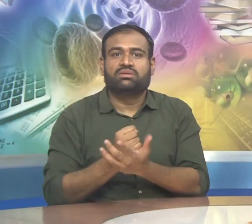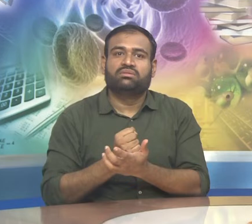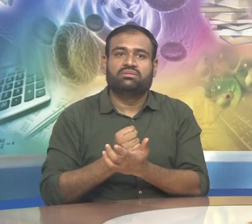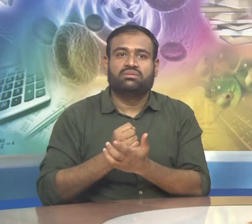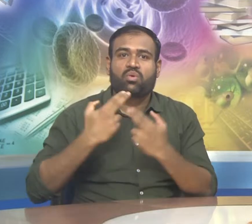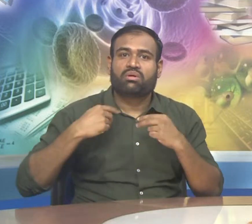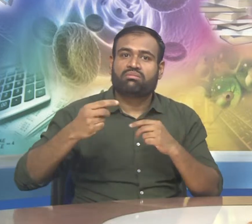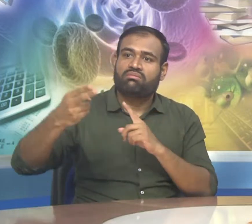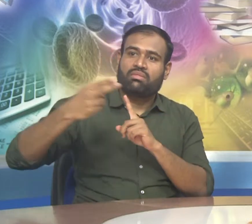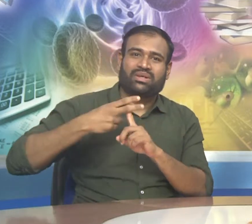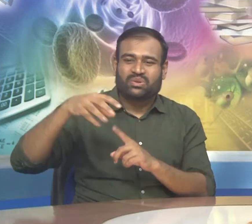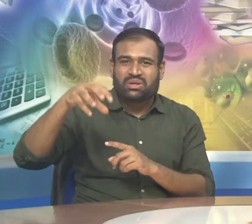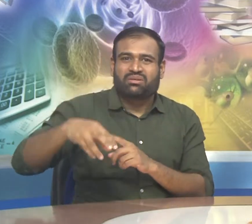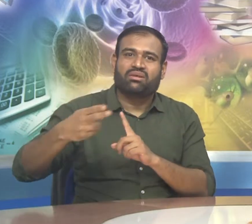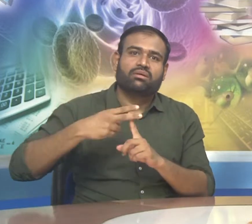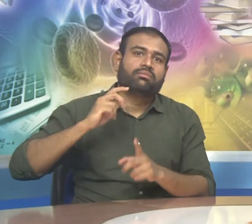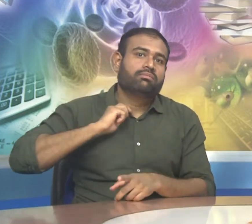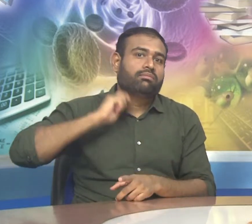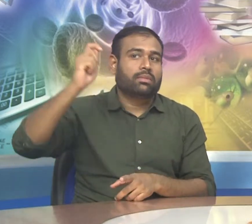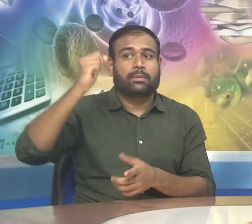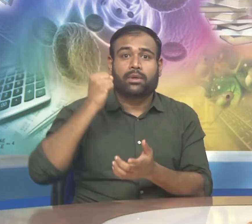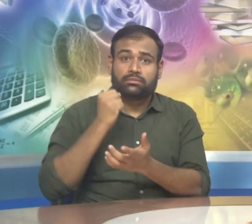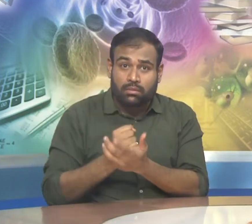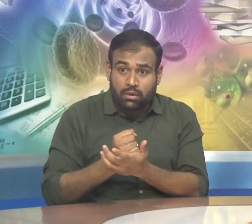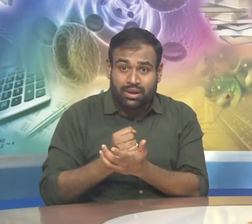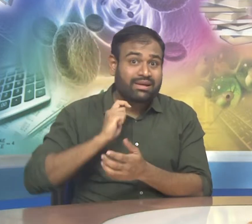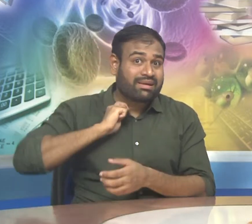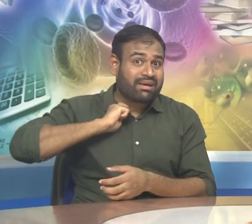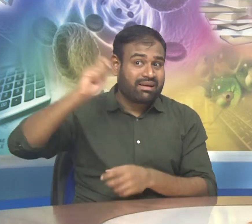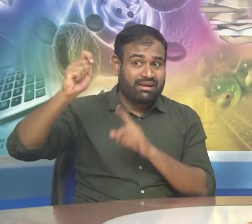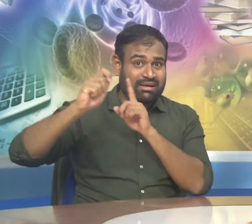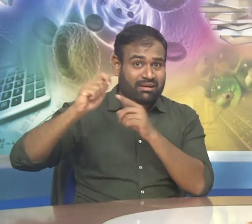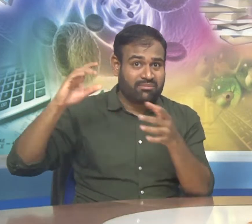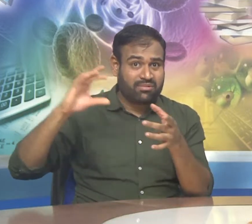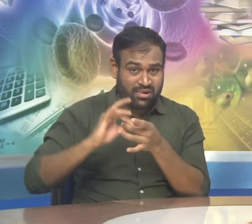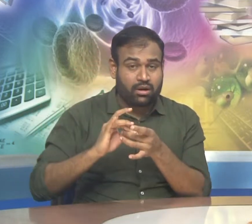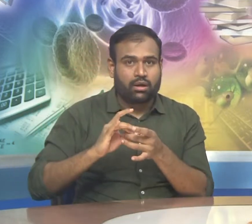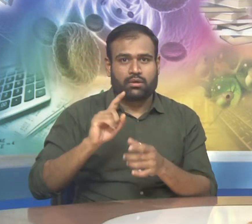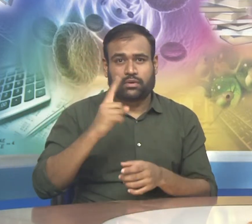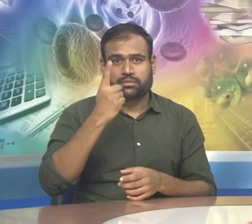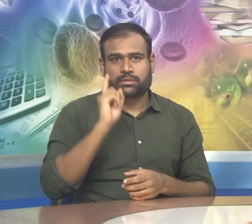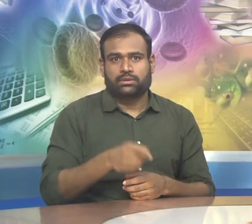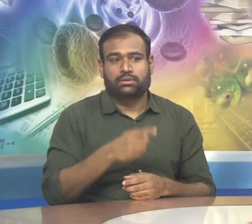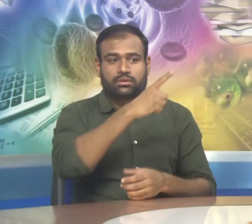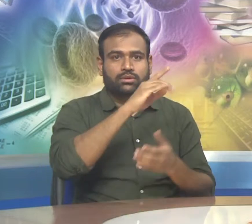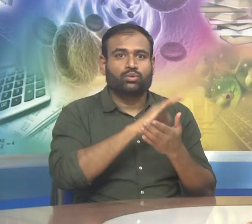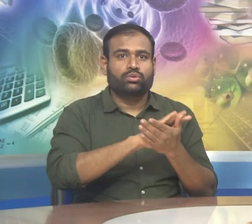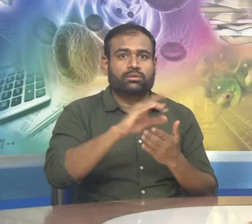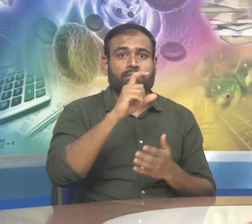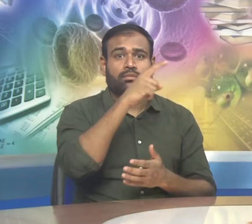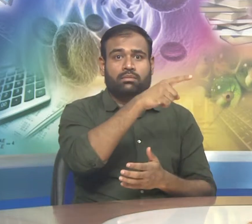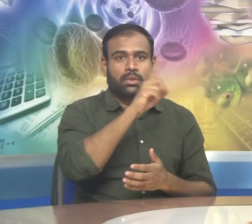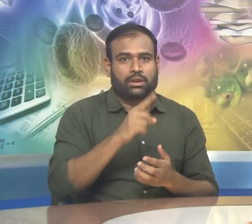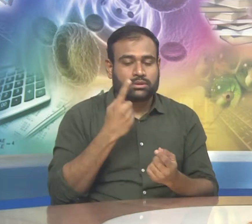be confirmed by the High Court before the person is hanged to death.